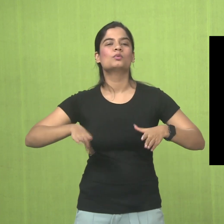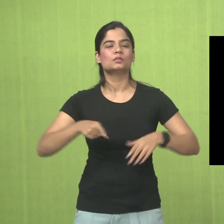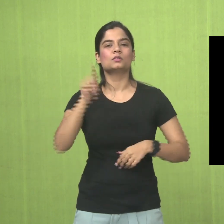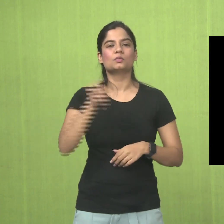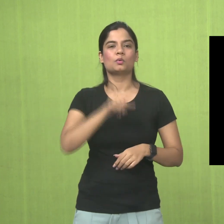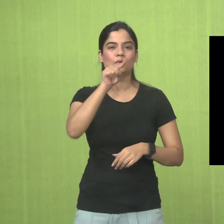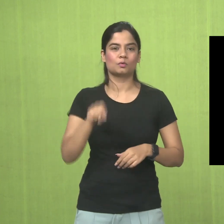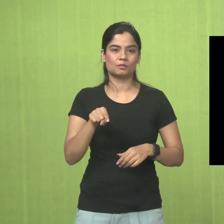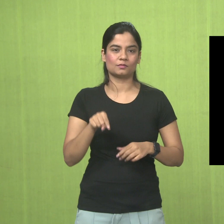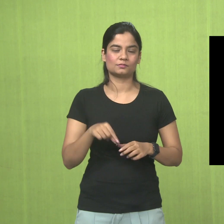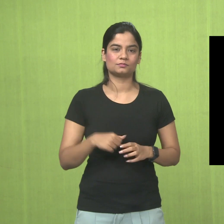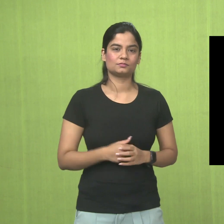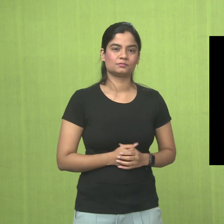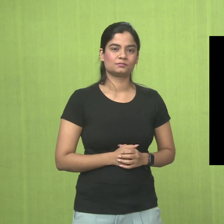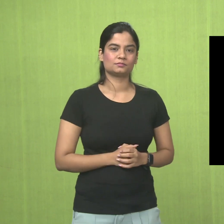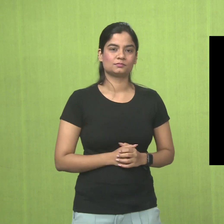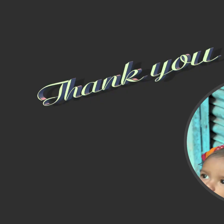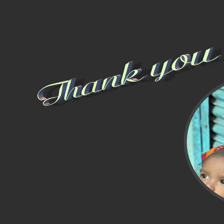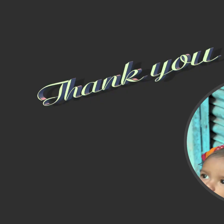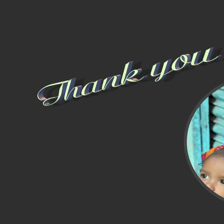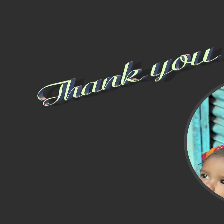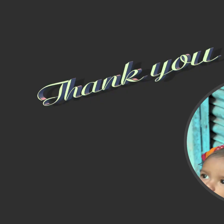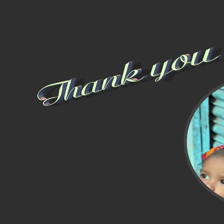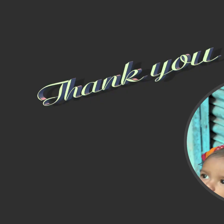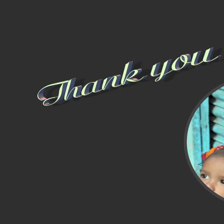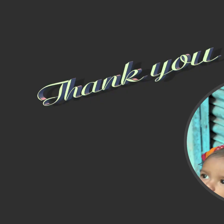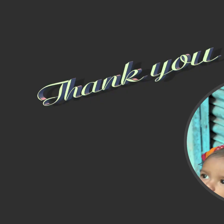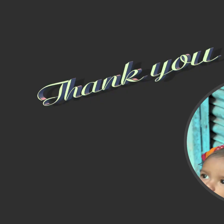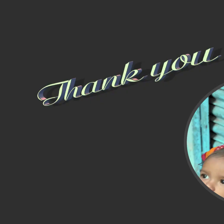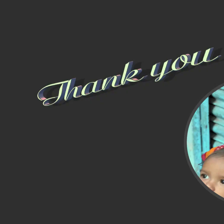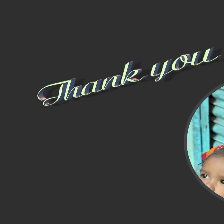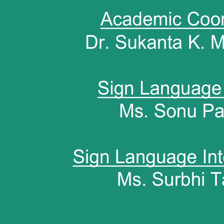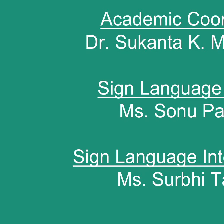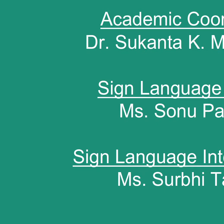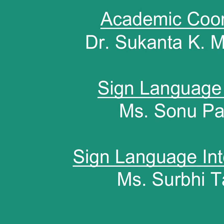Thank you.